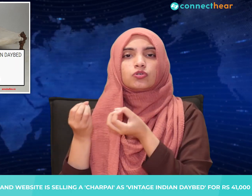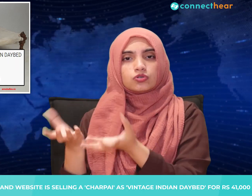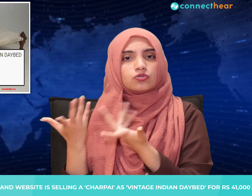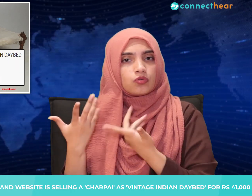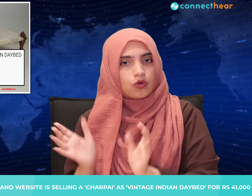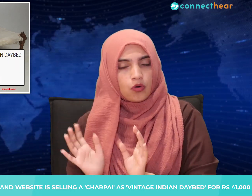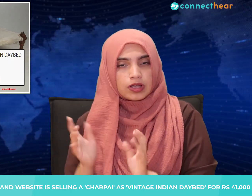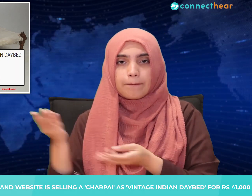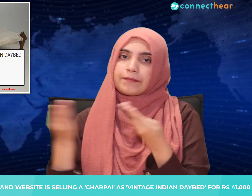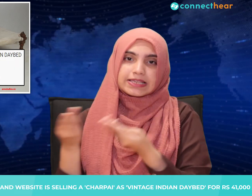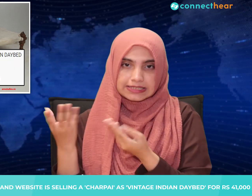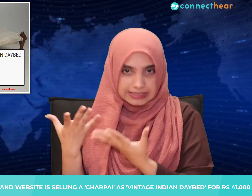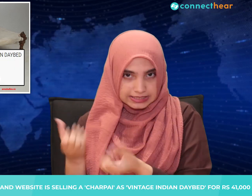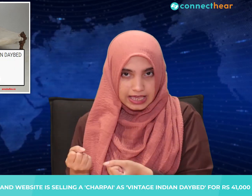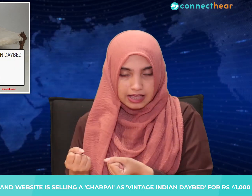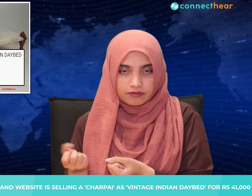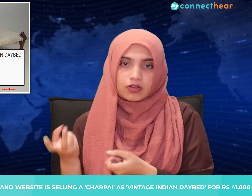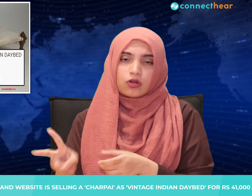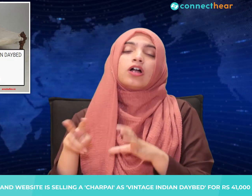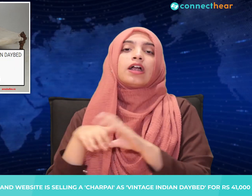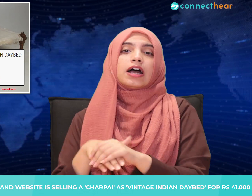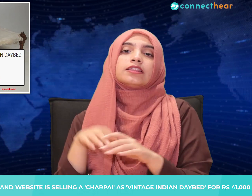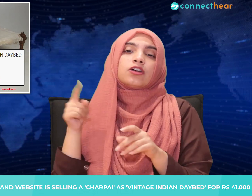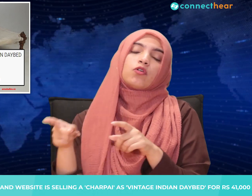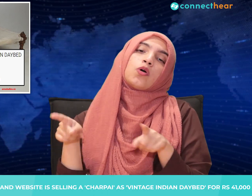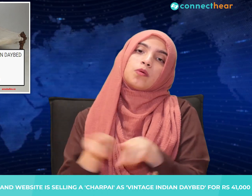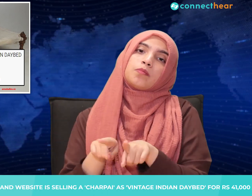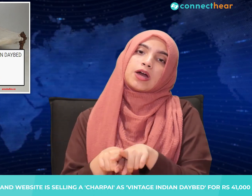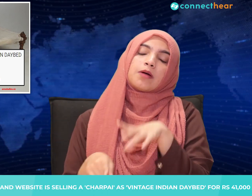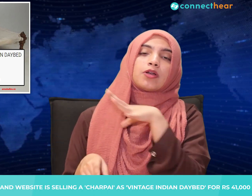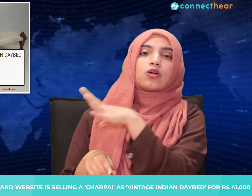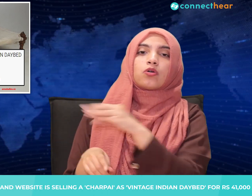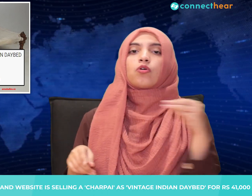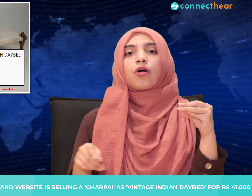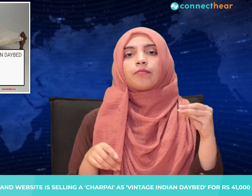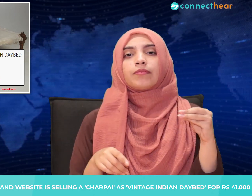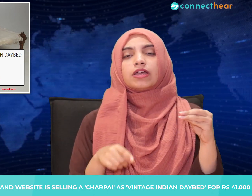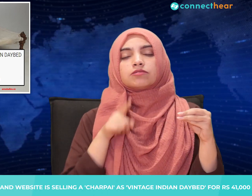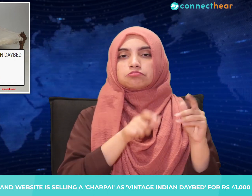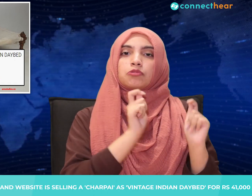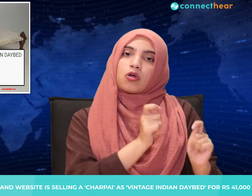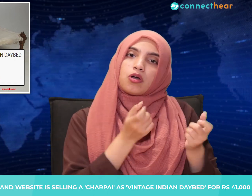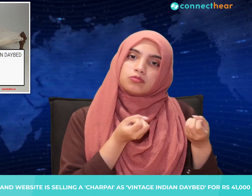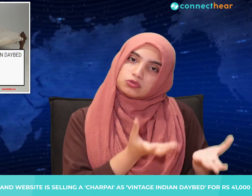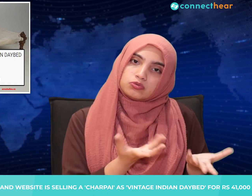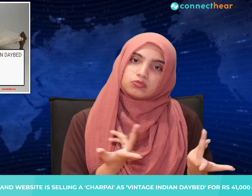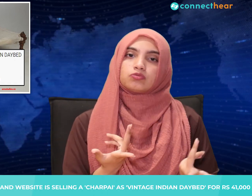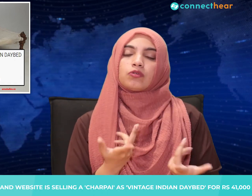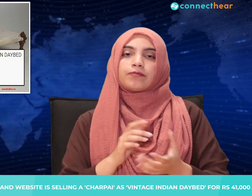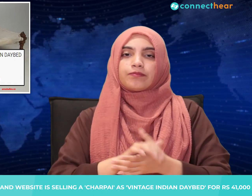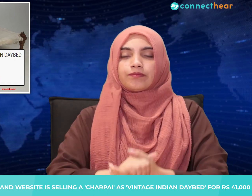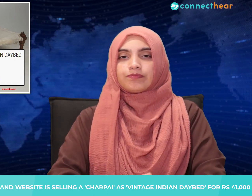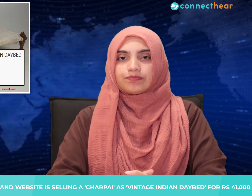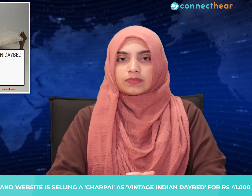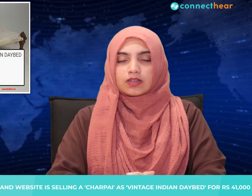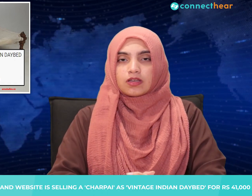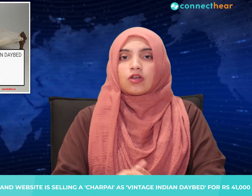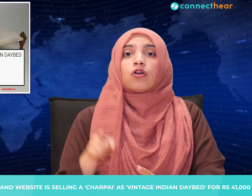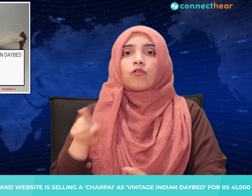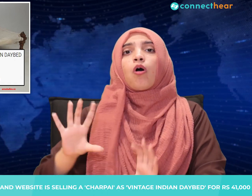The Nicobar describes as patal quarter plate. In other words, this is the same plate your local